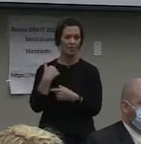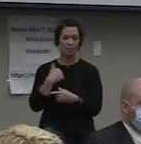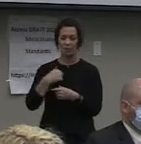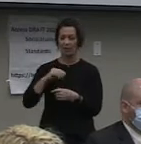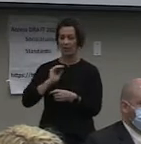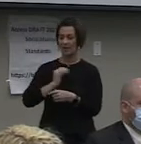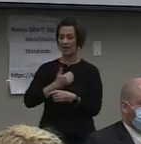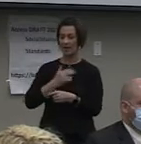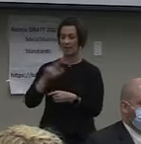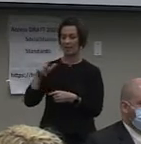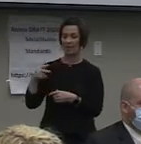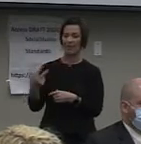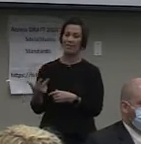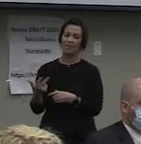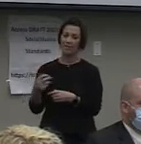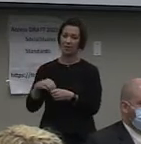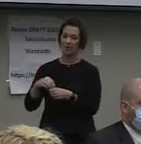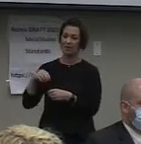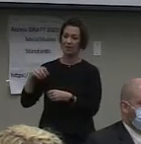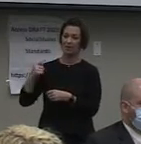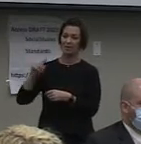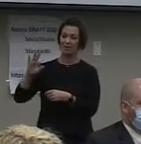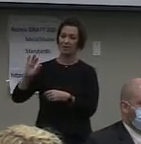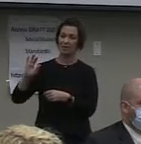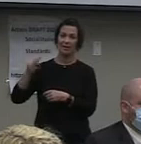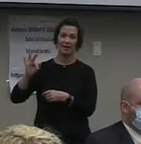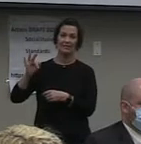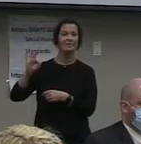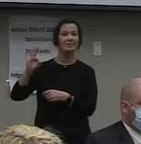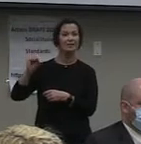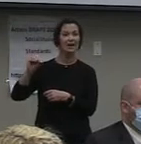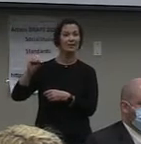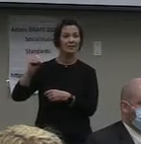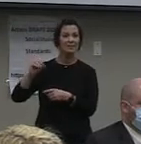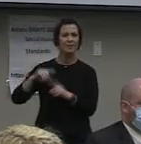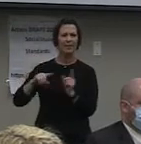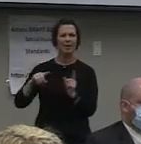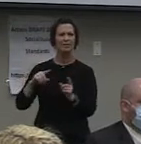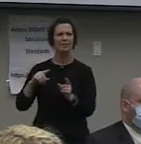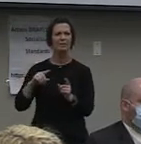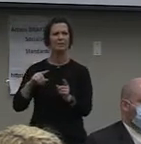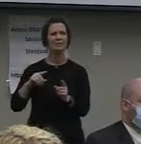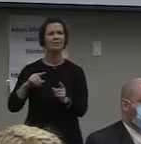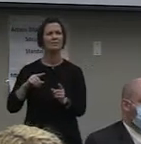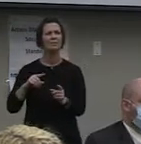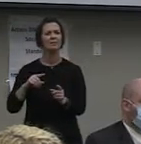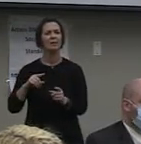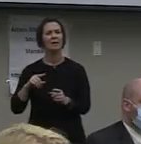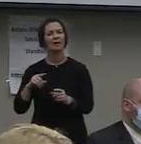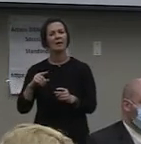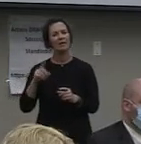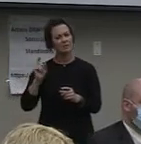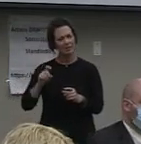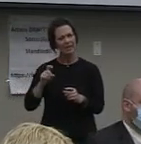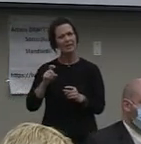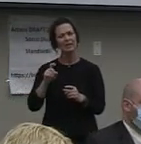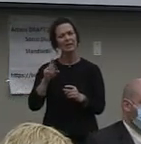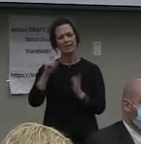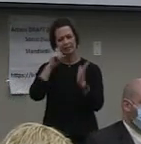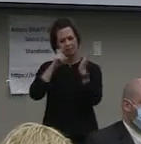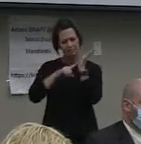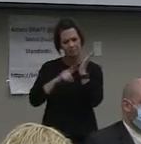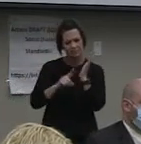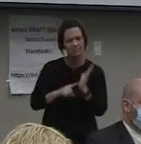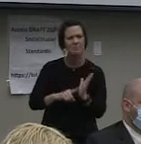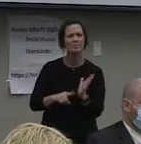wave of gambling, starting in the 1990s. But all of these things need to be explored. It's not just, you know, what the Persians did